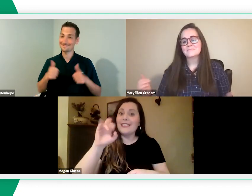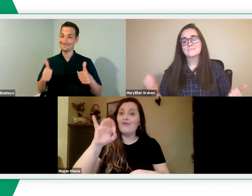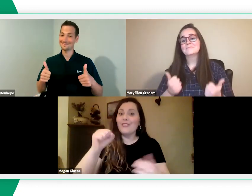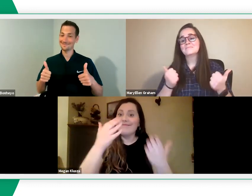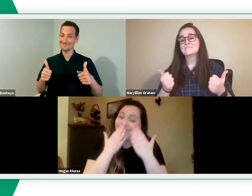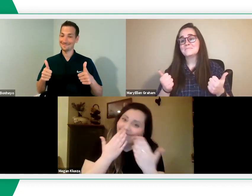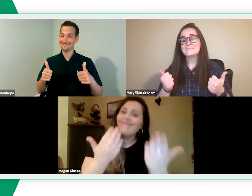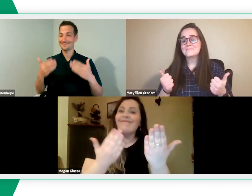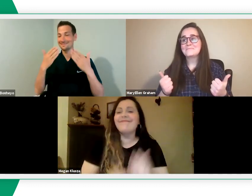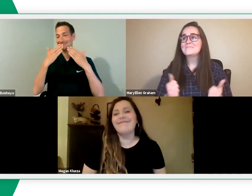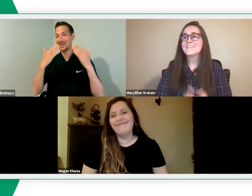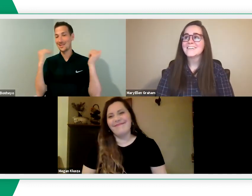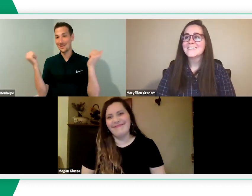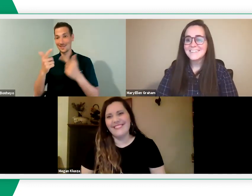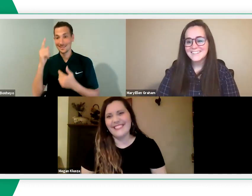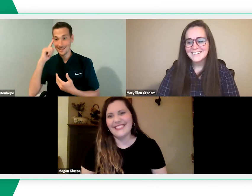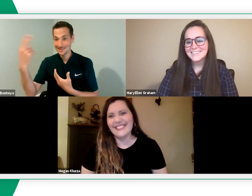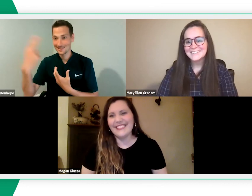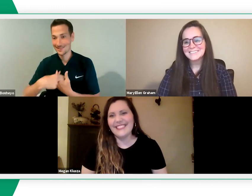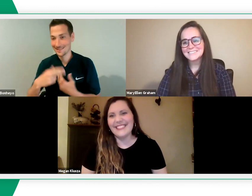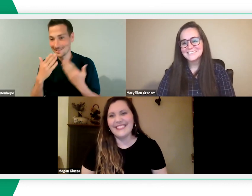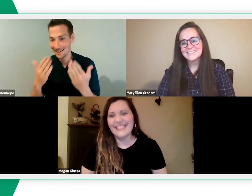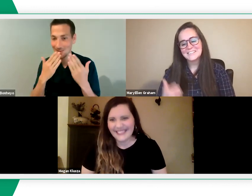it. This webinar series is over, and I